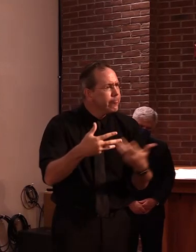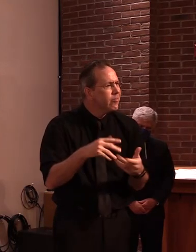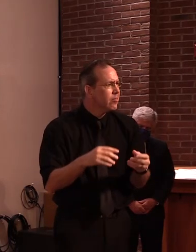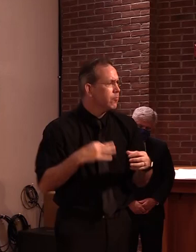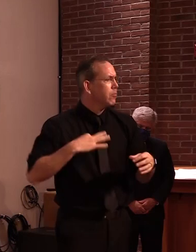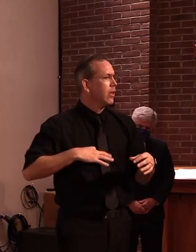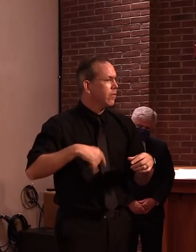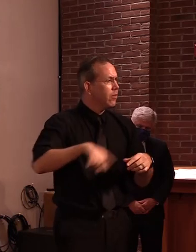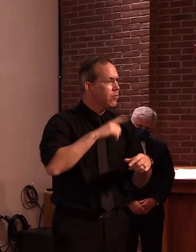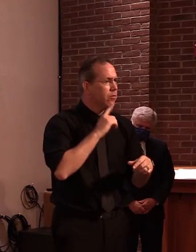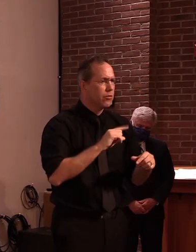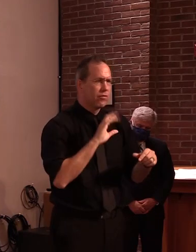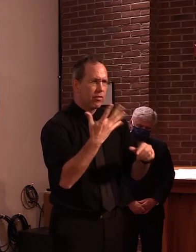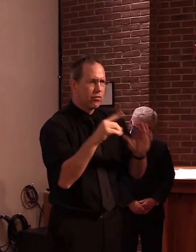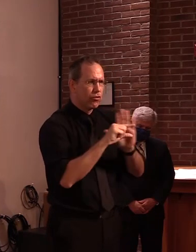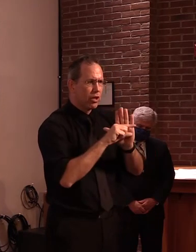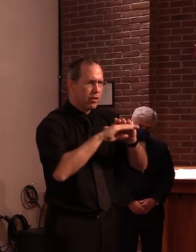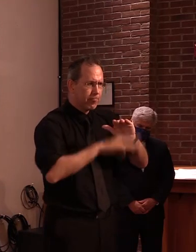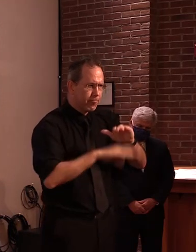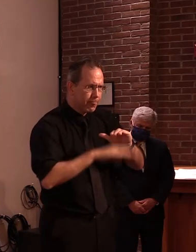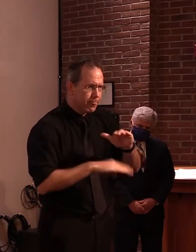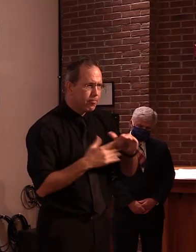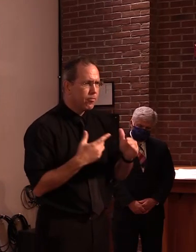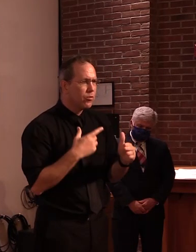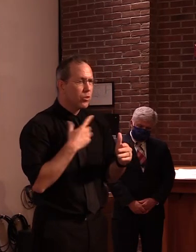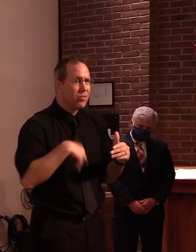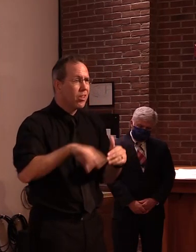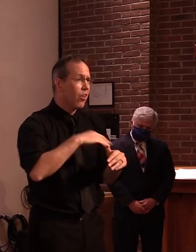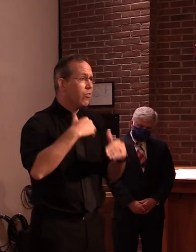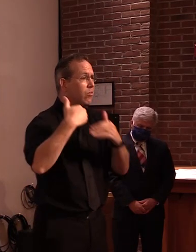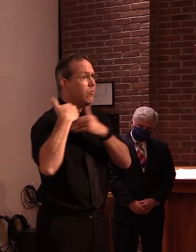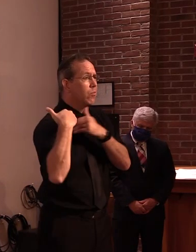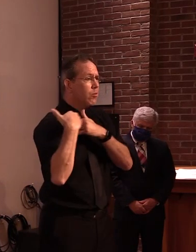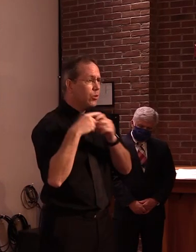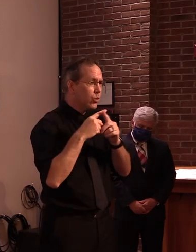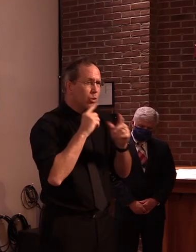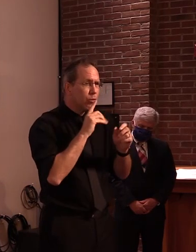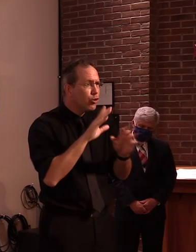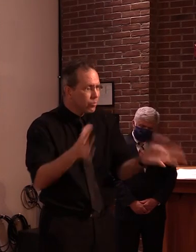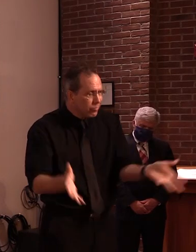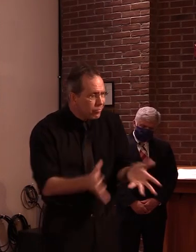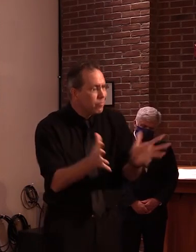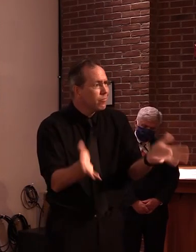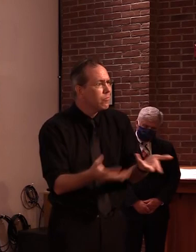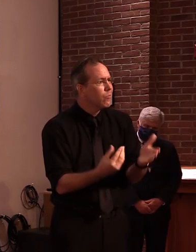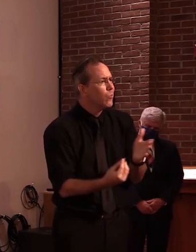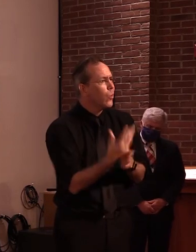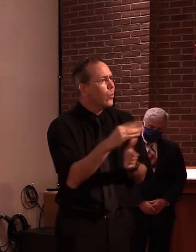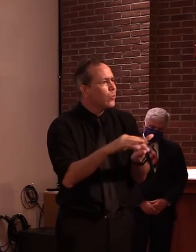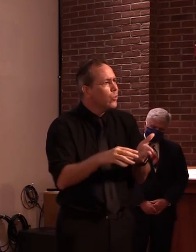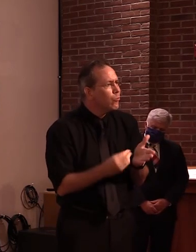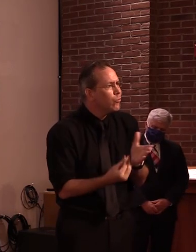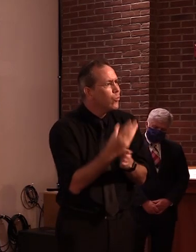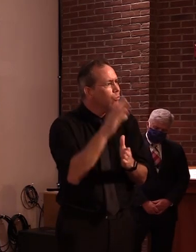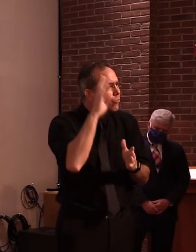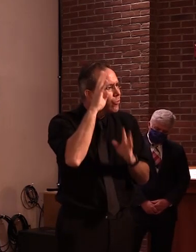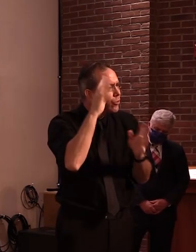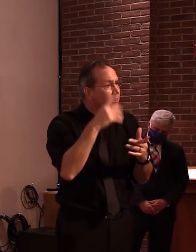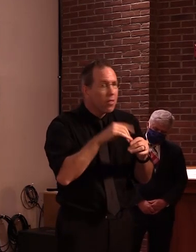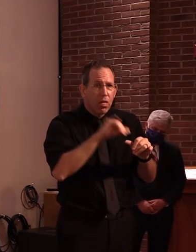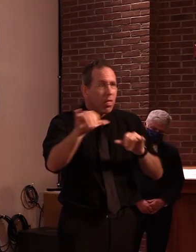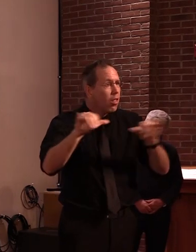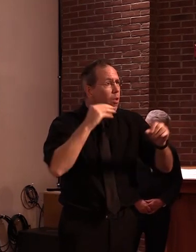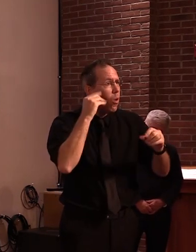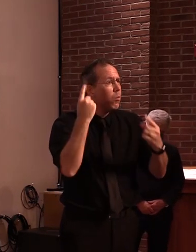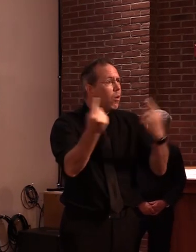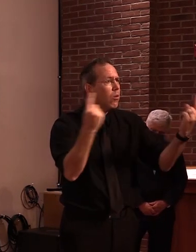is we have an obligation to address the needs of these students. And they're not necessarily you know, doing well under what happened in the